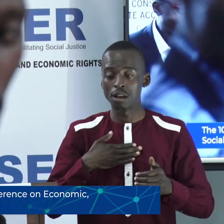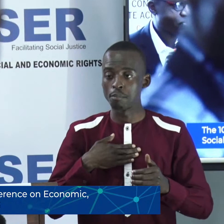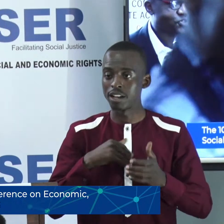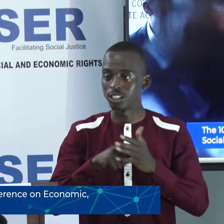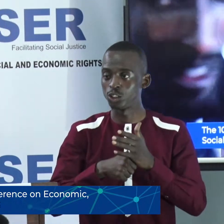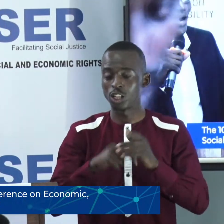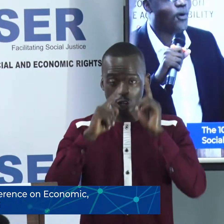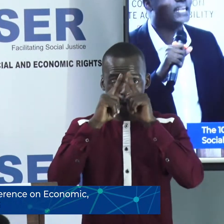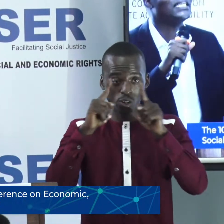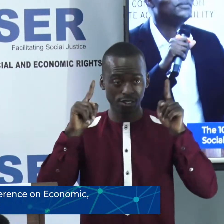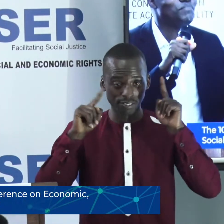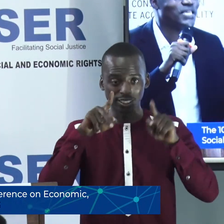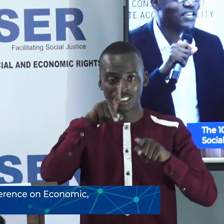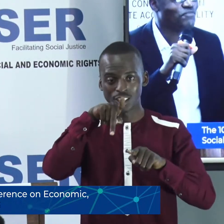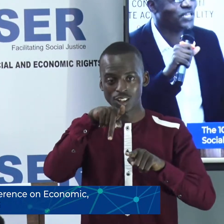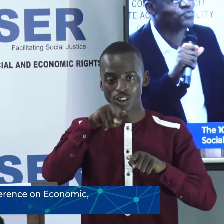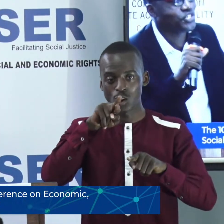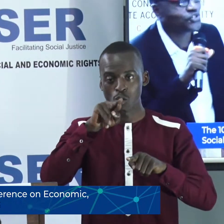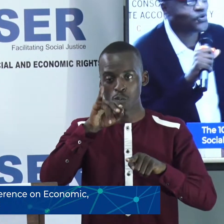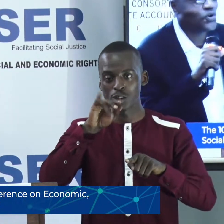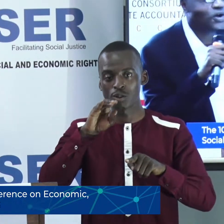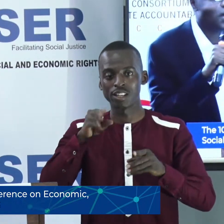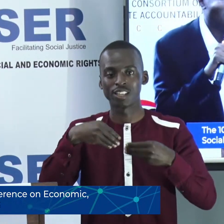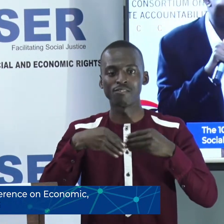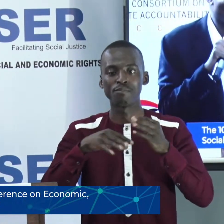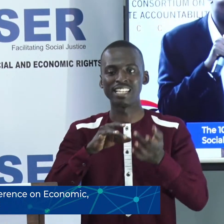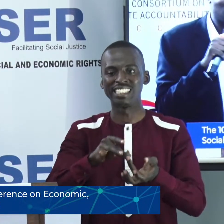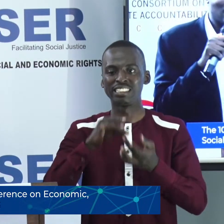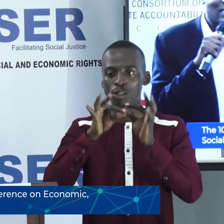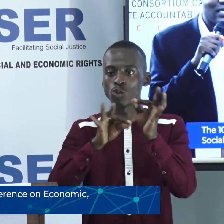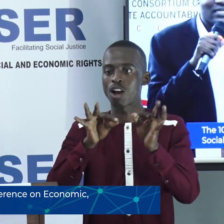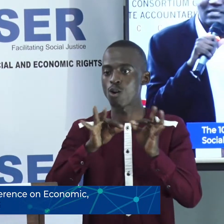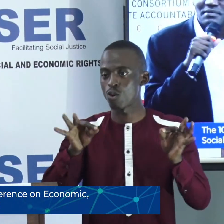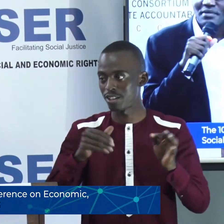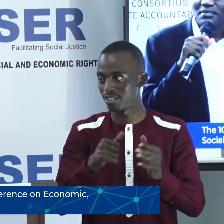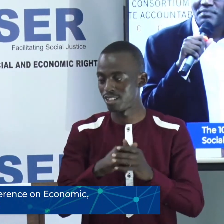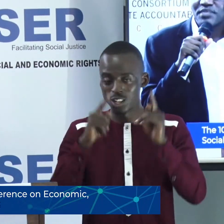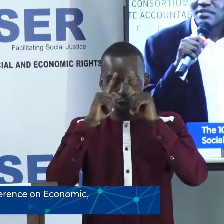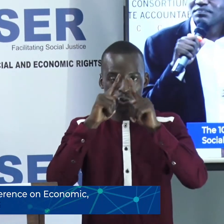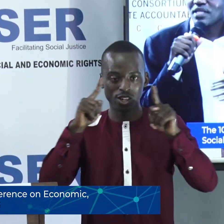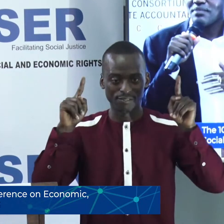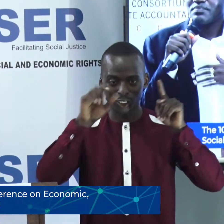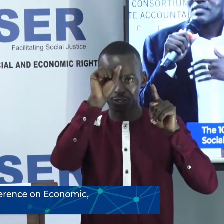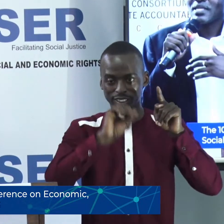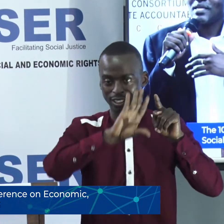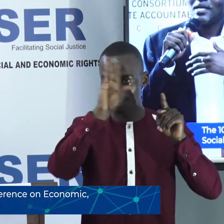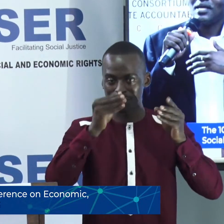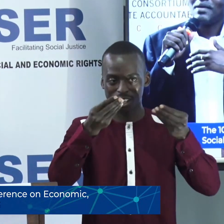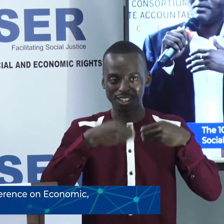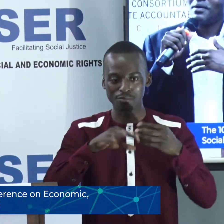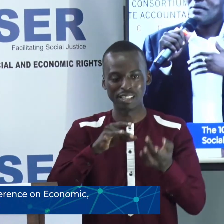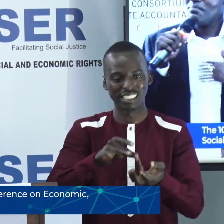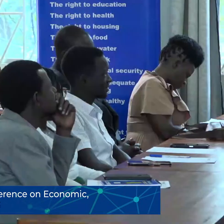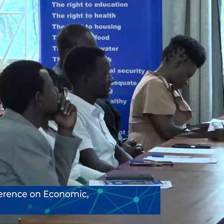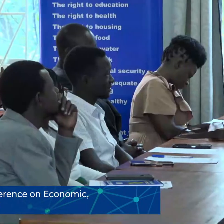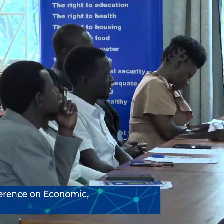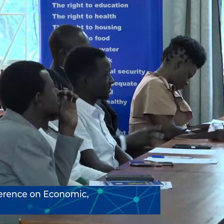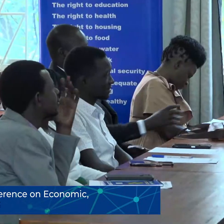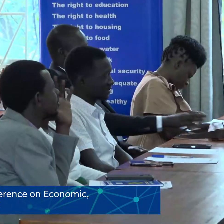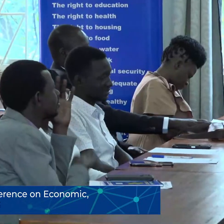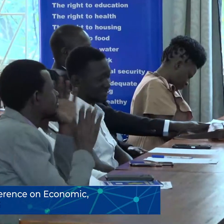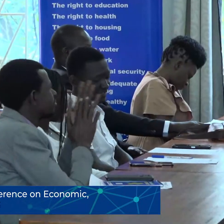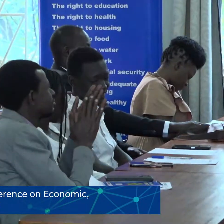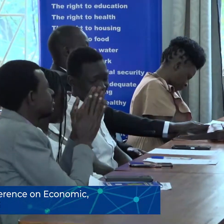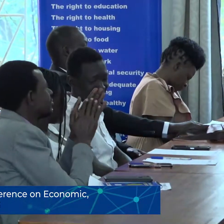University of Pretoria, gave me a special award. My